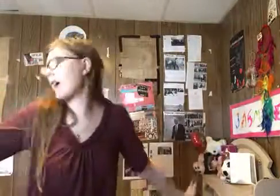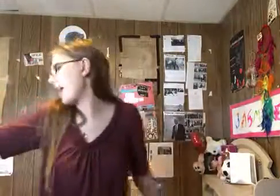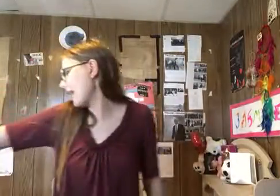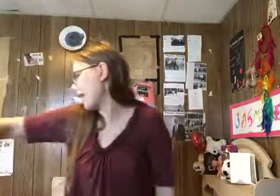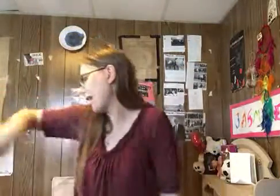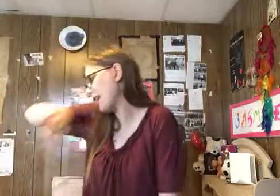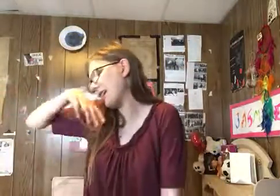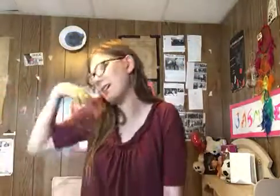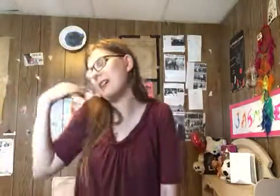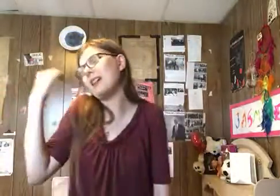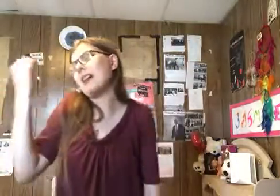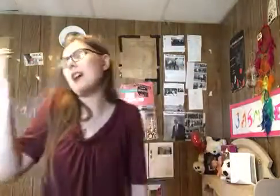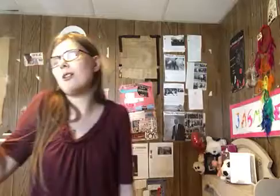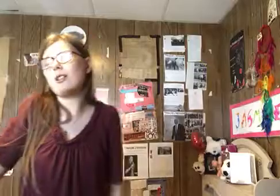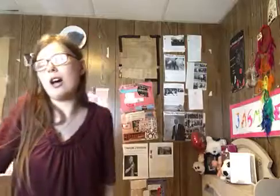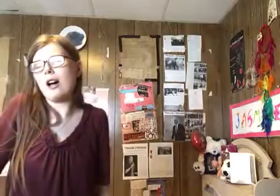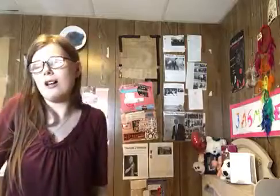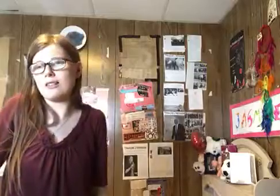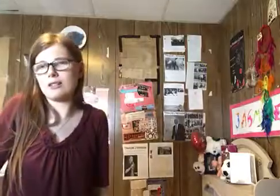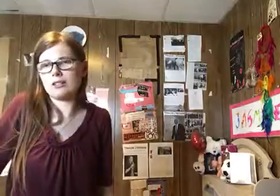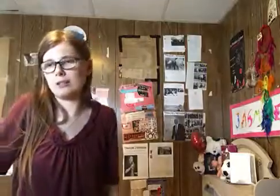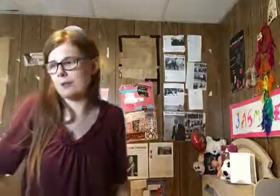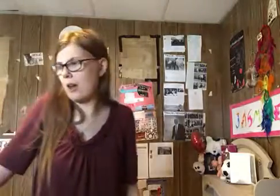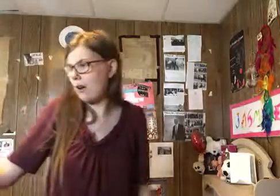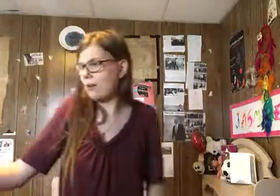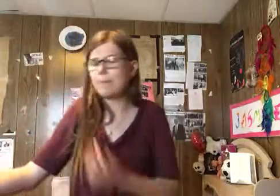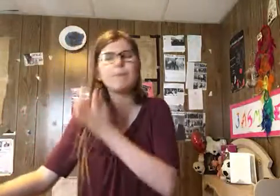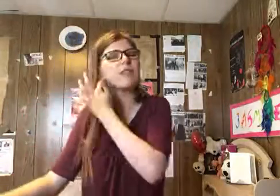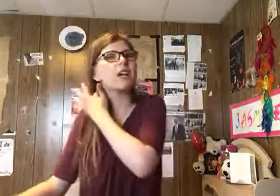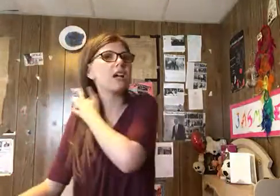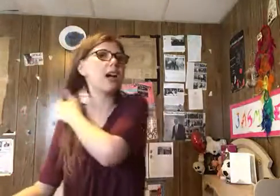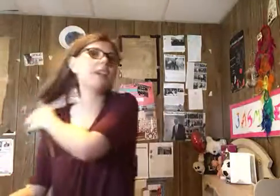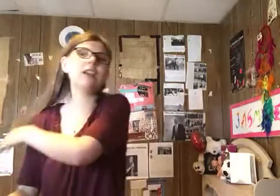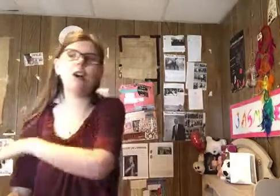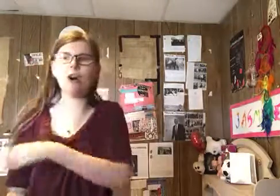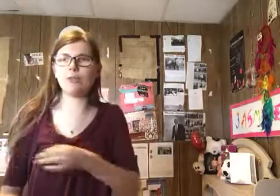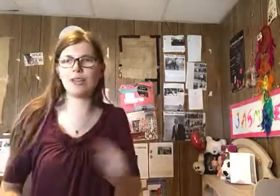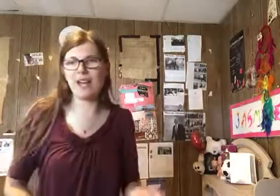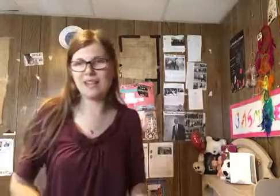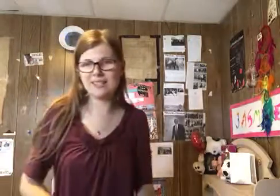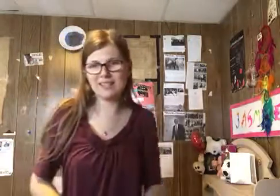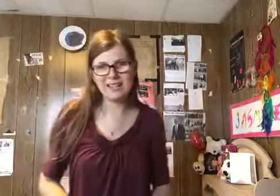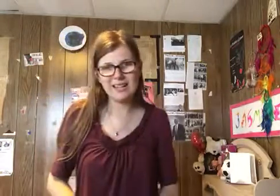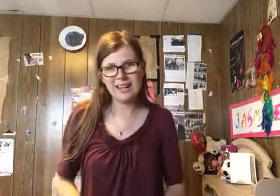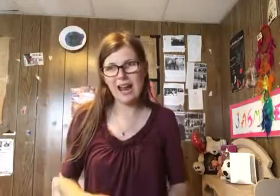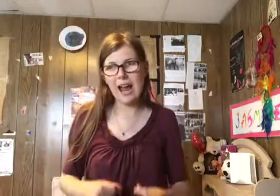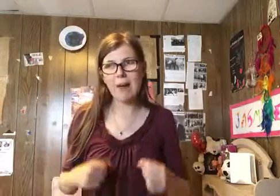away. When I'm strong, I know that I'm